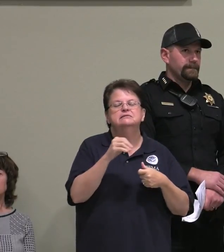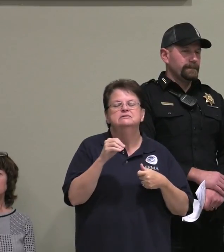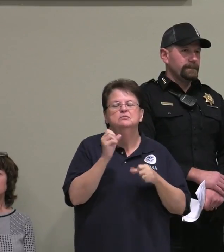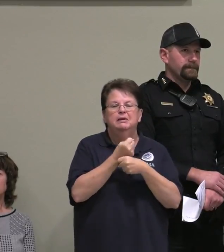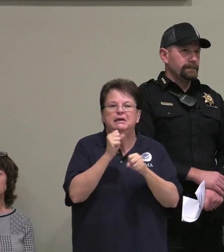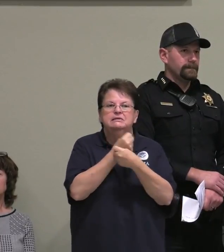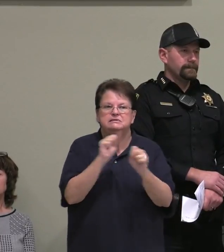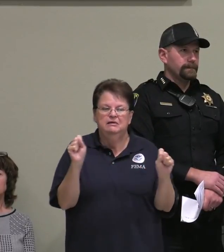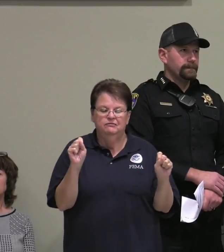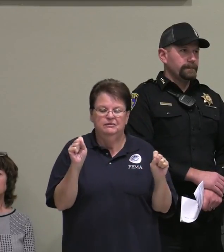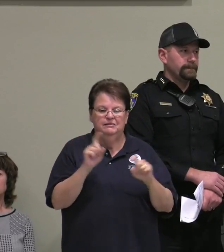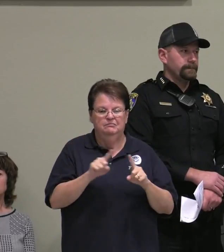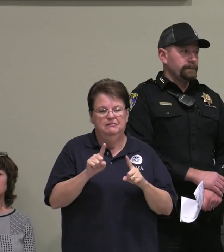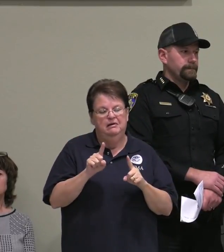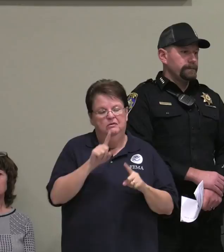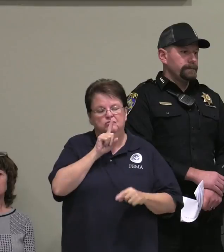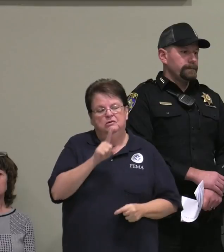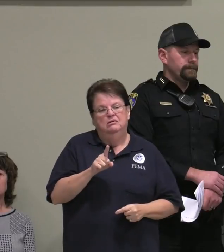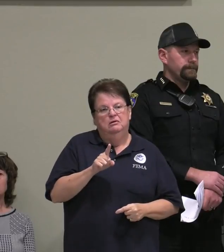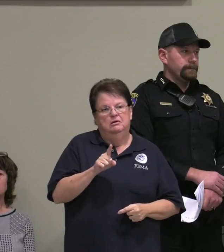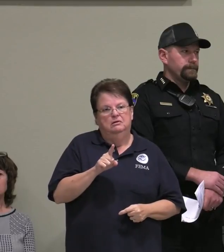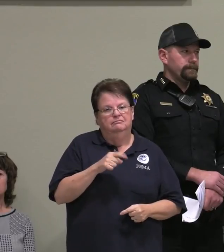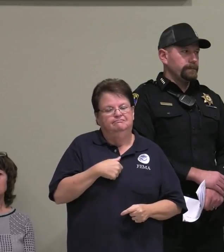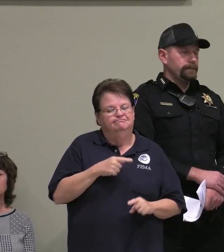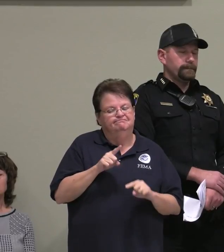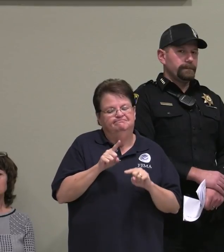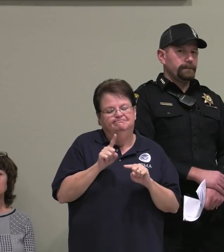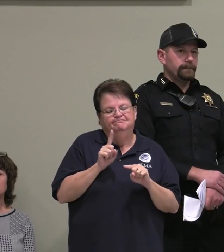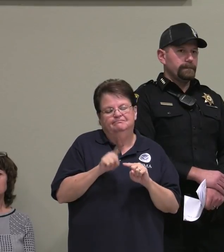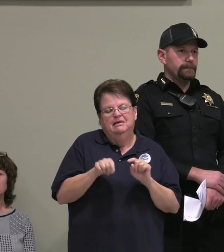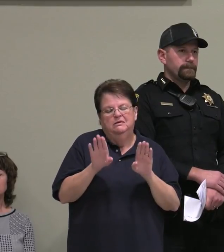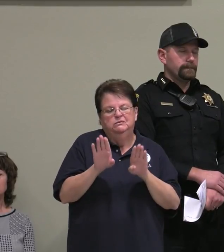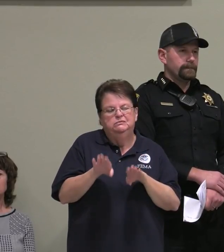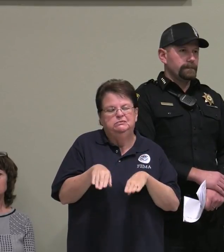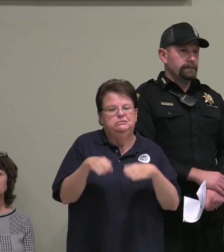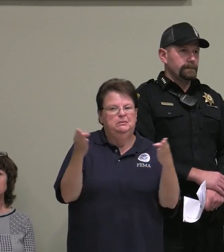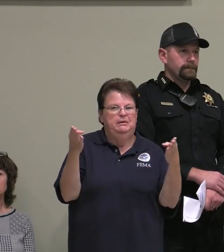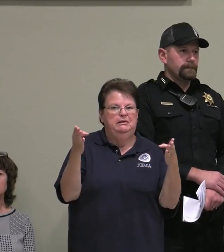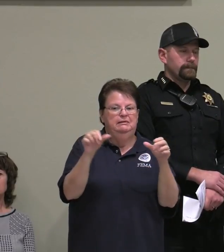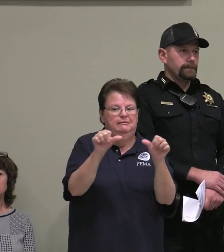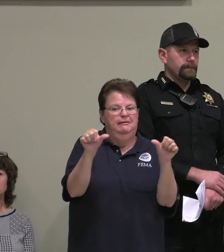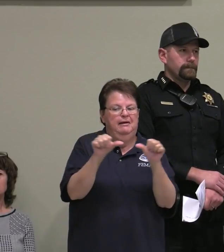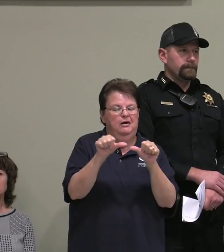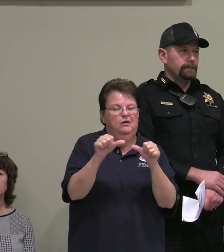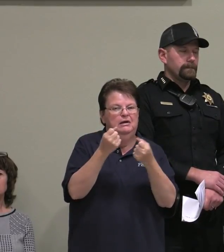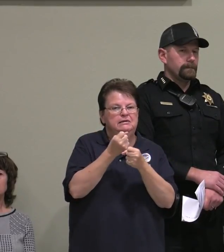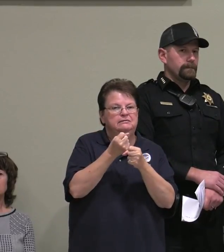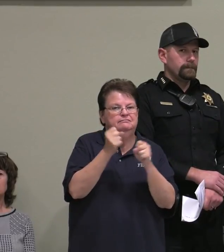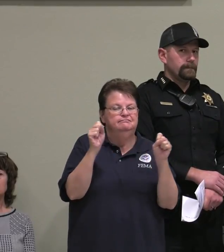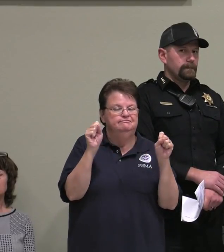this safe. But at the end of the day, we can't open up or say that an area is open